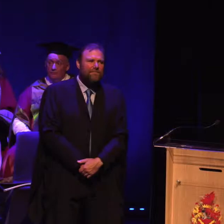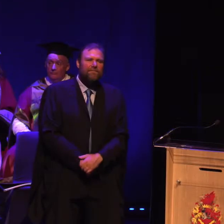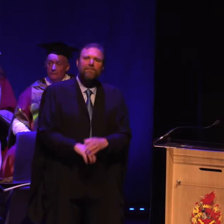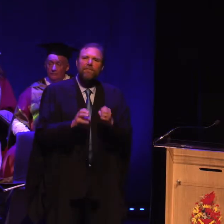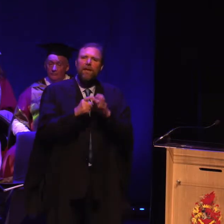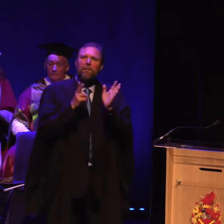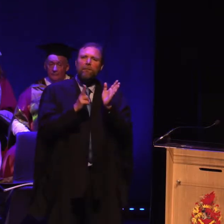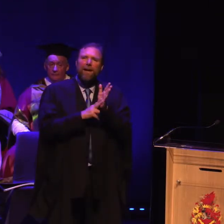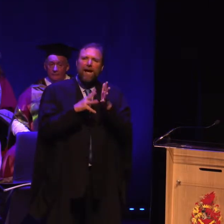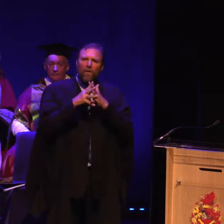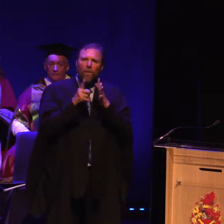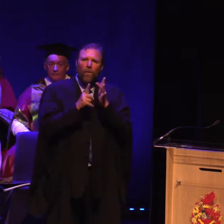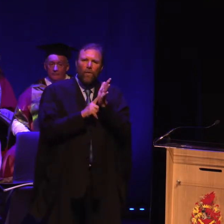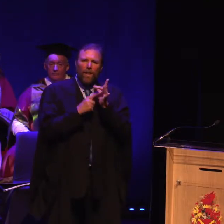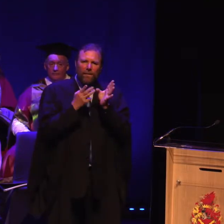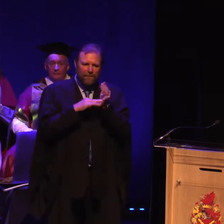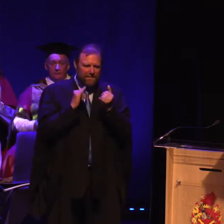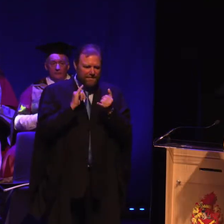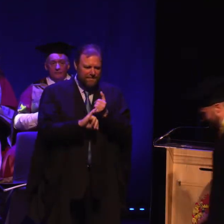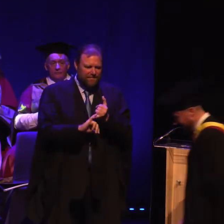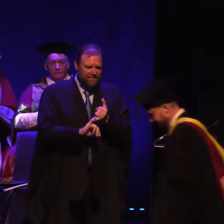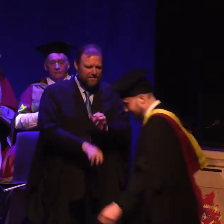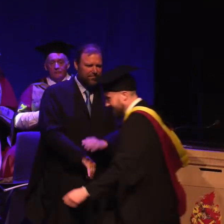Ben Luke Williams.